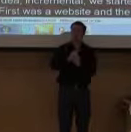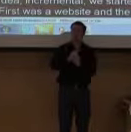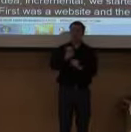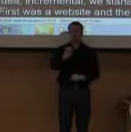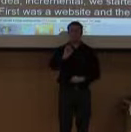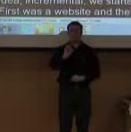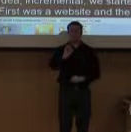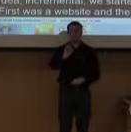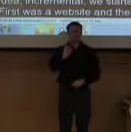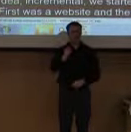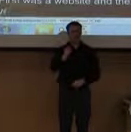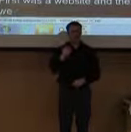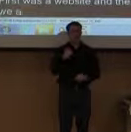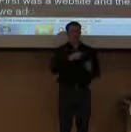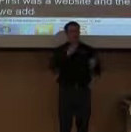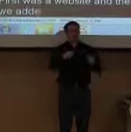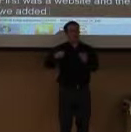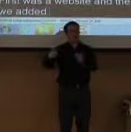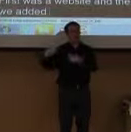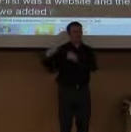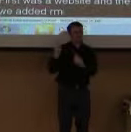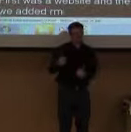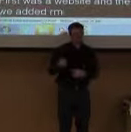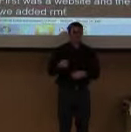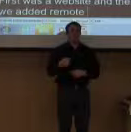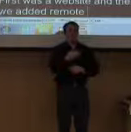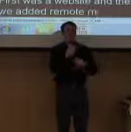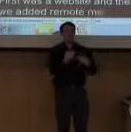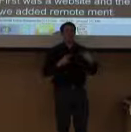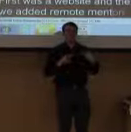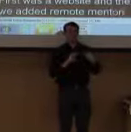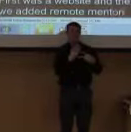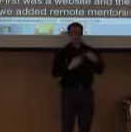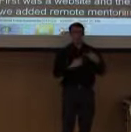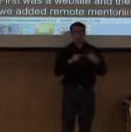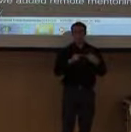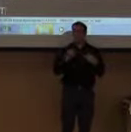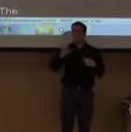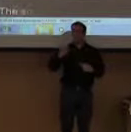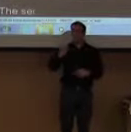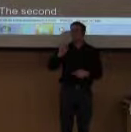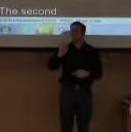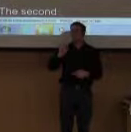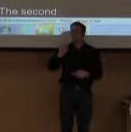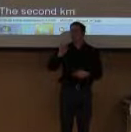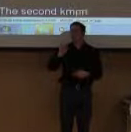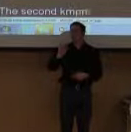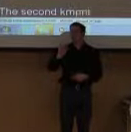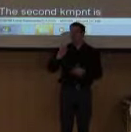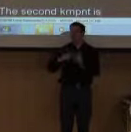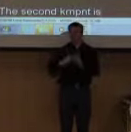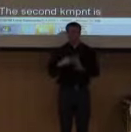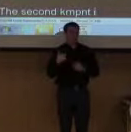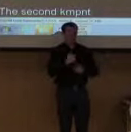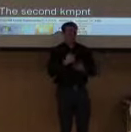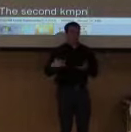and we've been tinkering with things ever since. So the second component is that This is an iterative project. So we get feedback